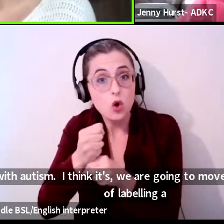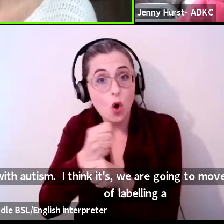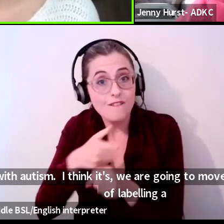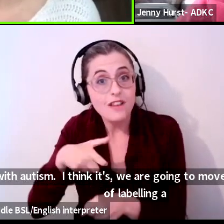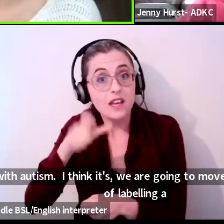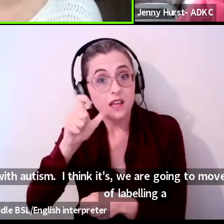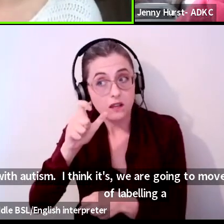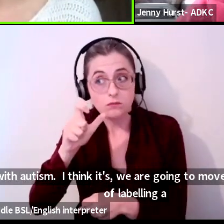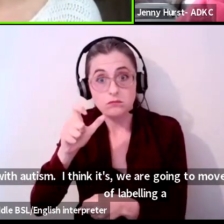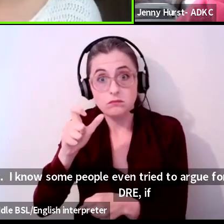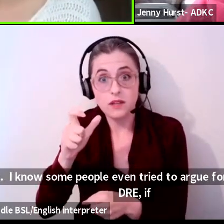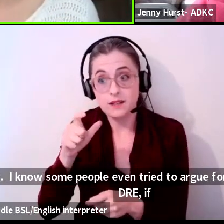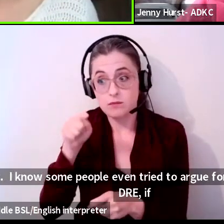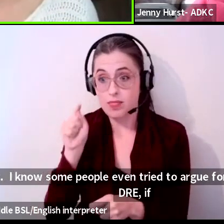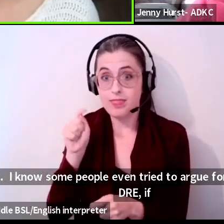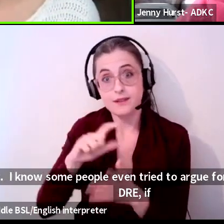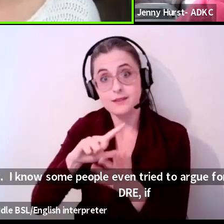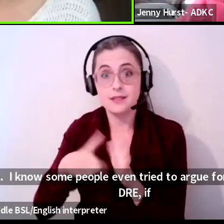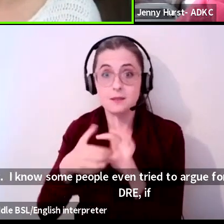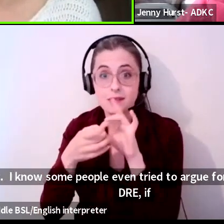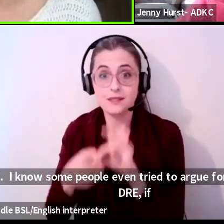well-being, and